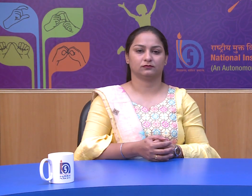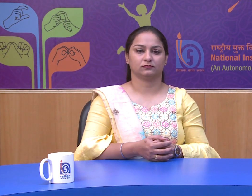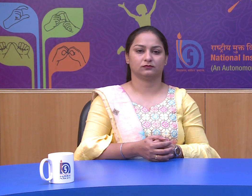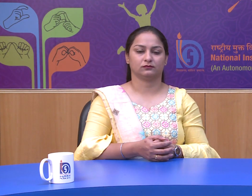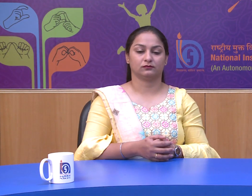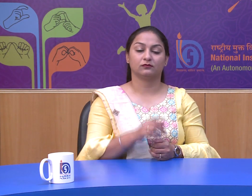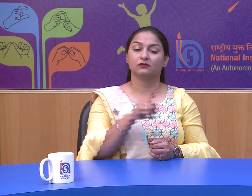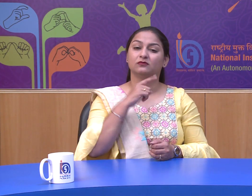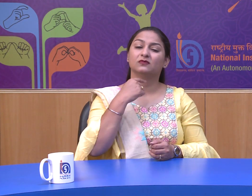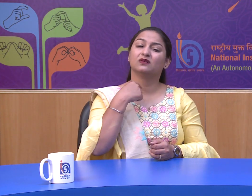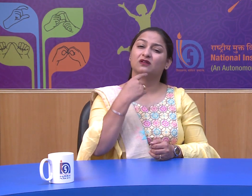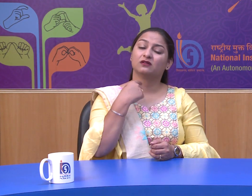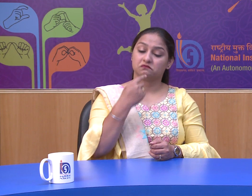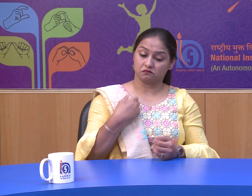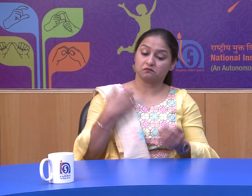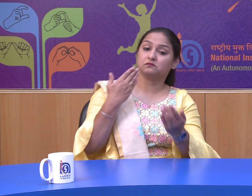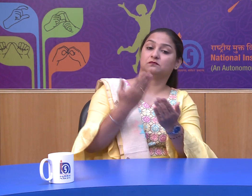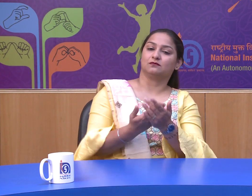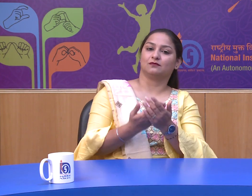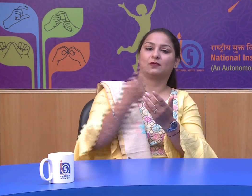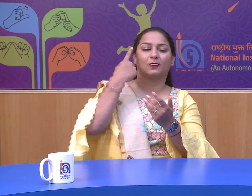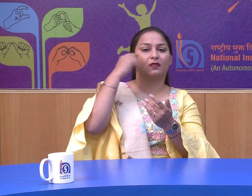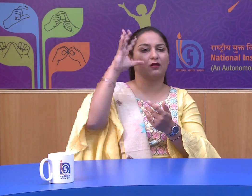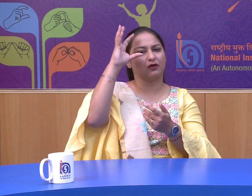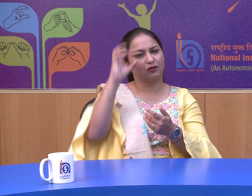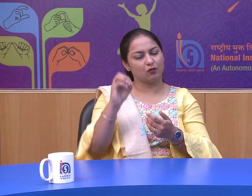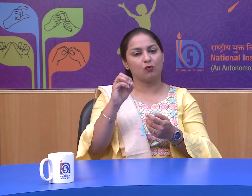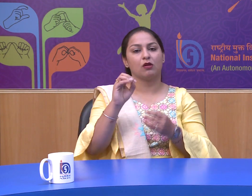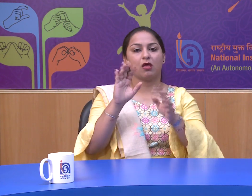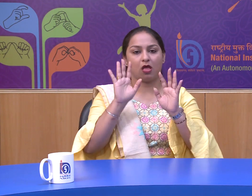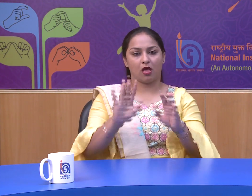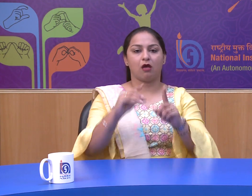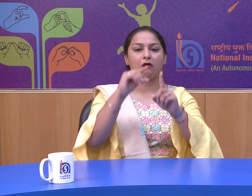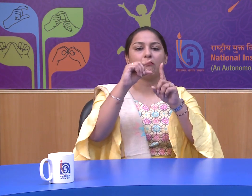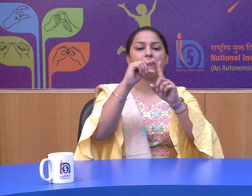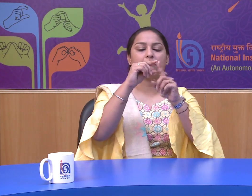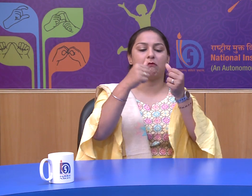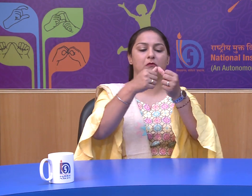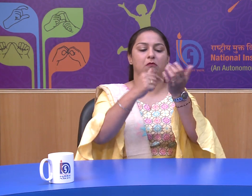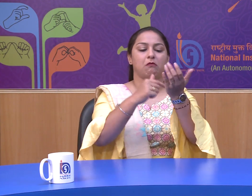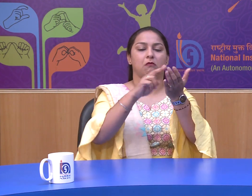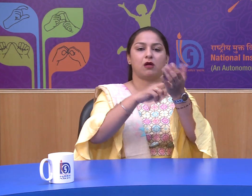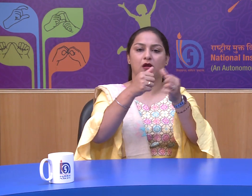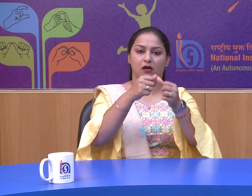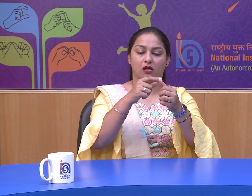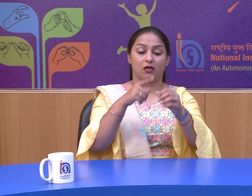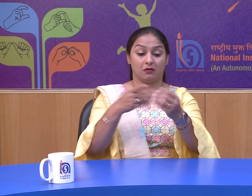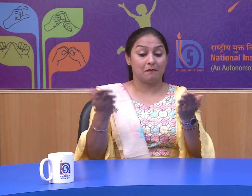which is in present known as Patna, was matching the cities